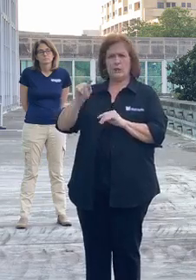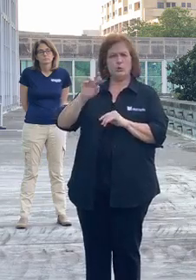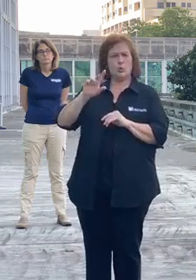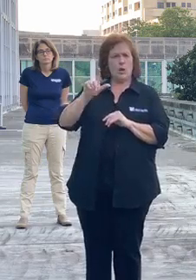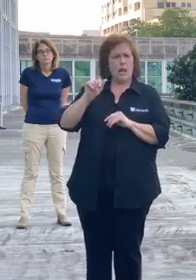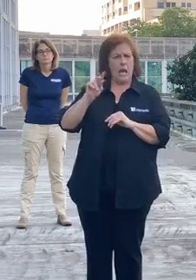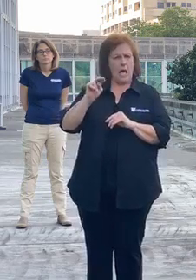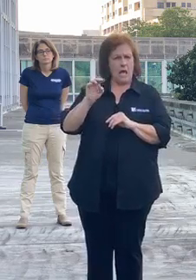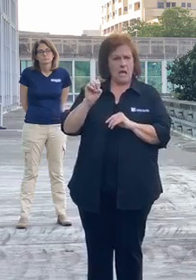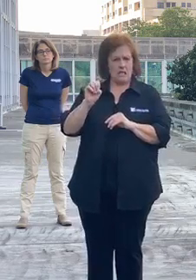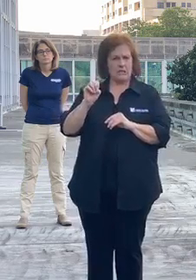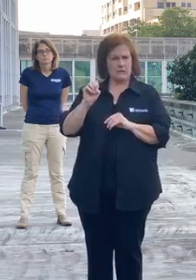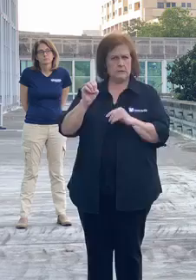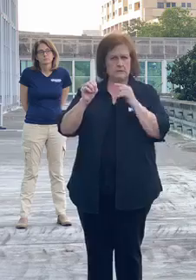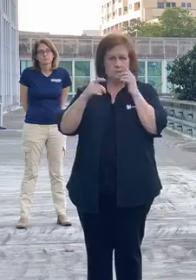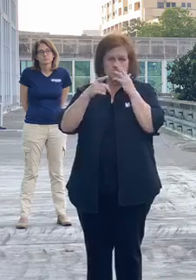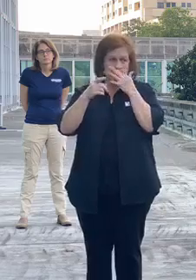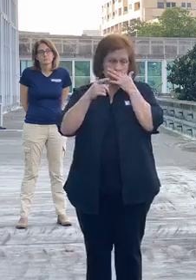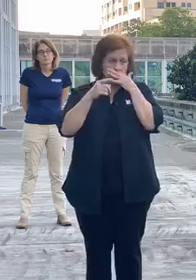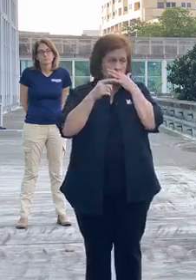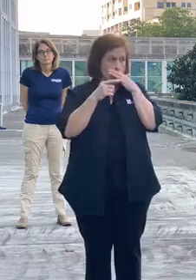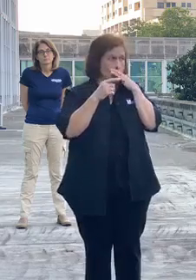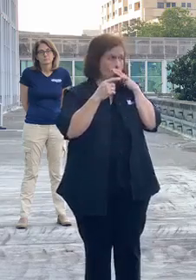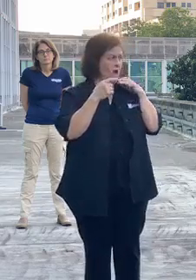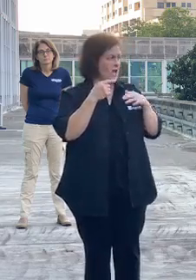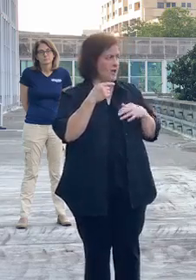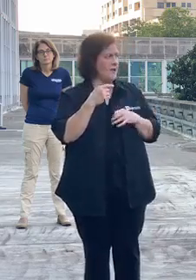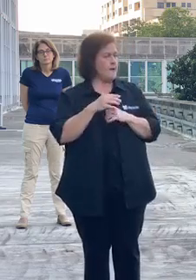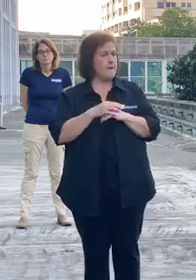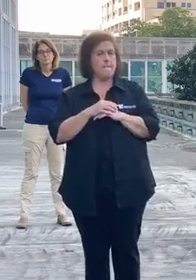Tulane experienced on yesterday. You guys can get me straight on this.